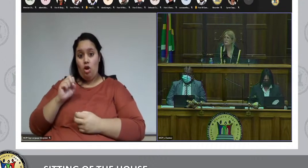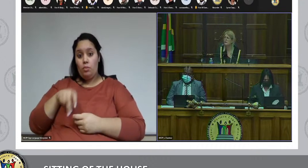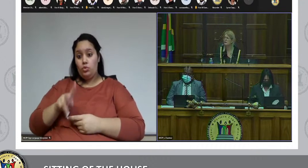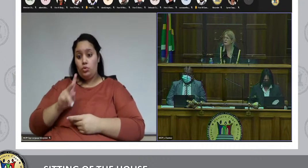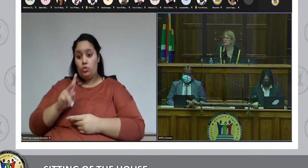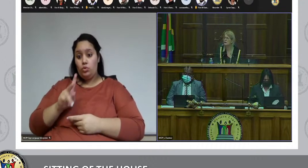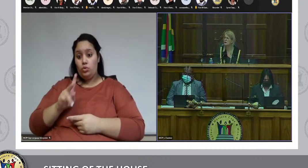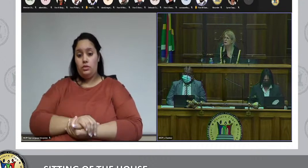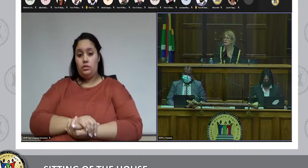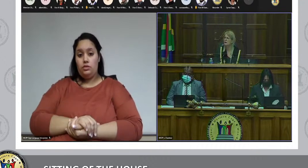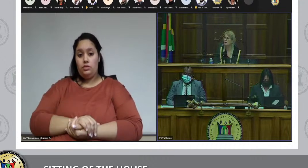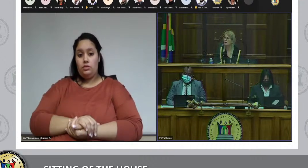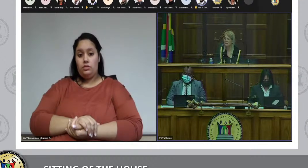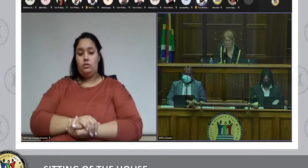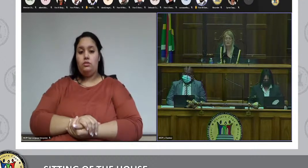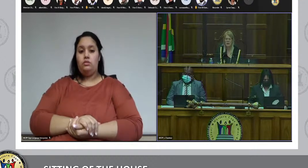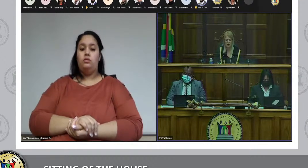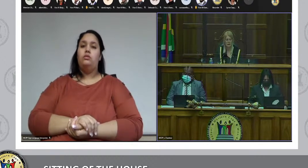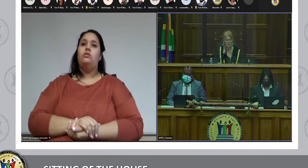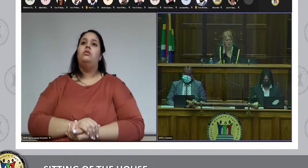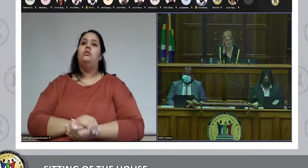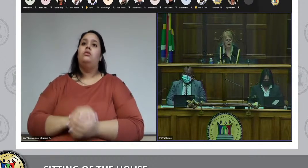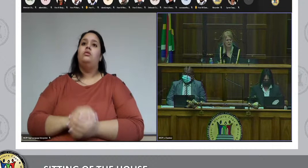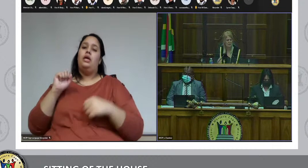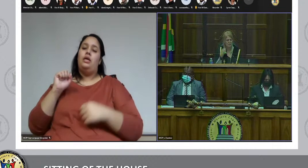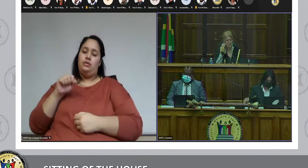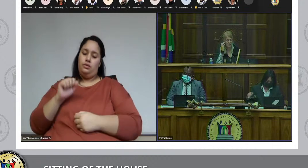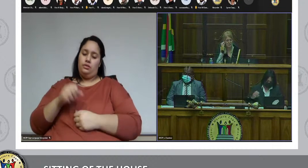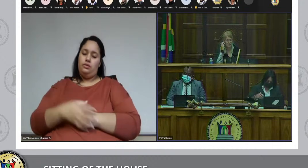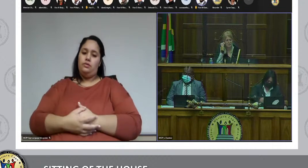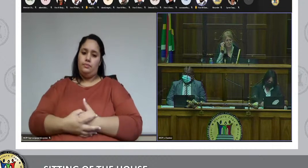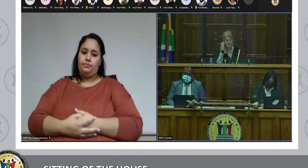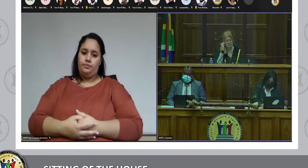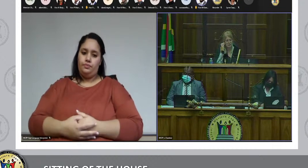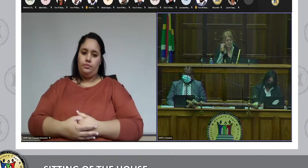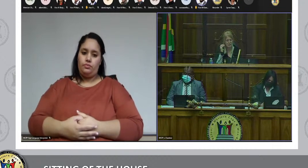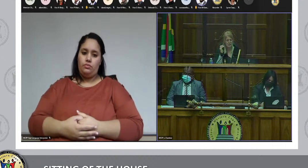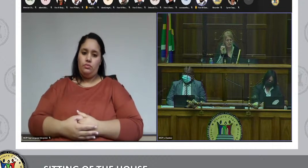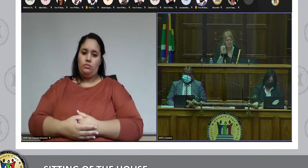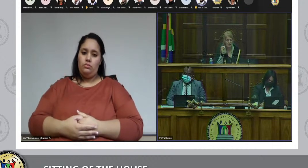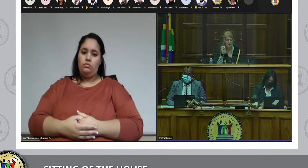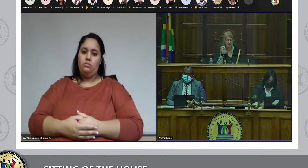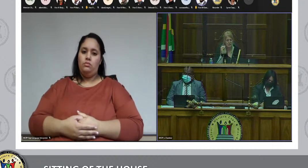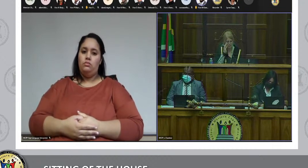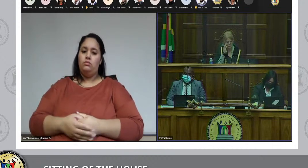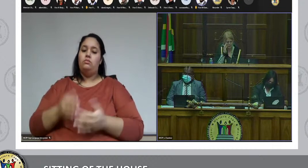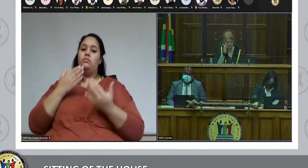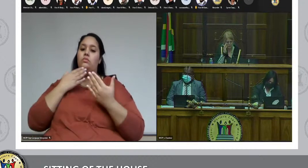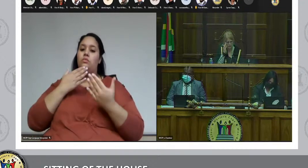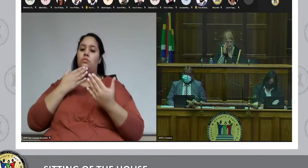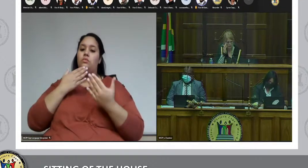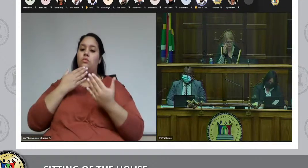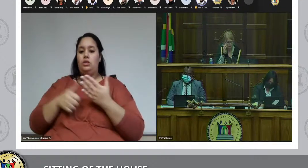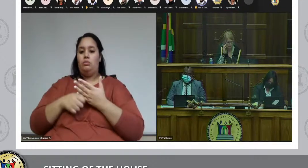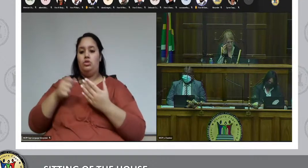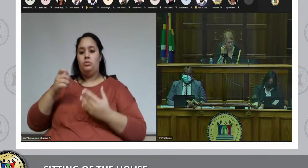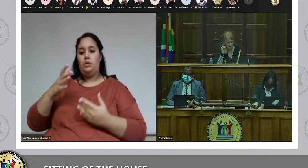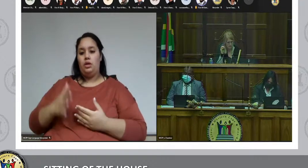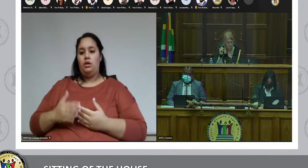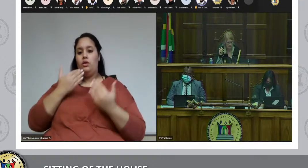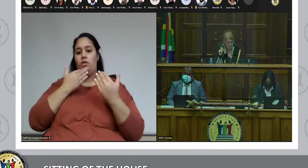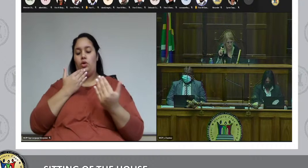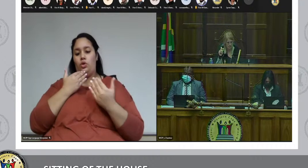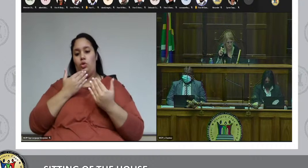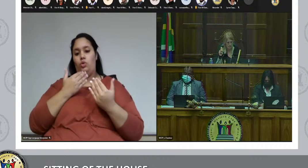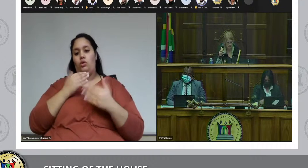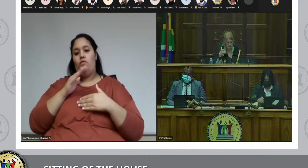up? Yes, Deputy Speaker. You may proceed. No, thank you very much, Deputy Speaker, and thanks for the answers